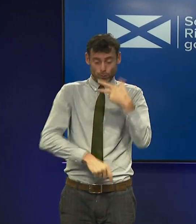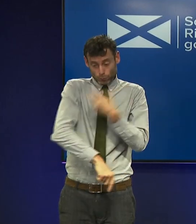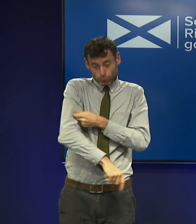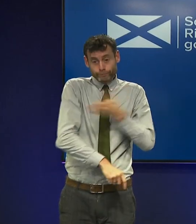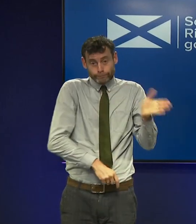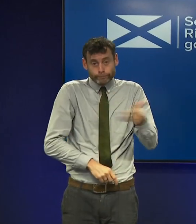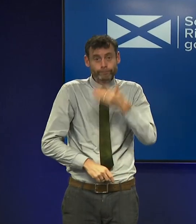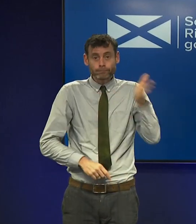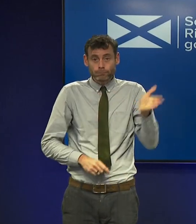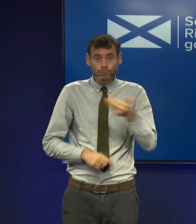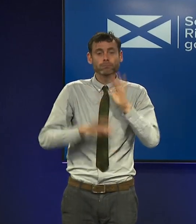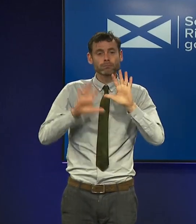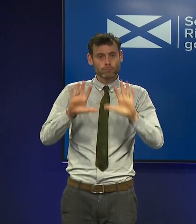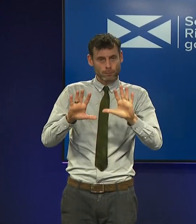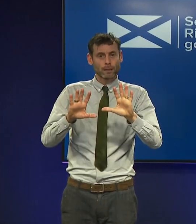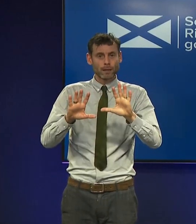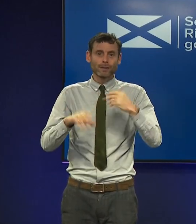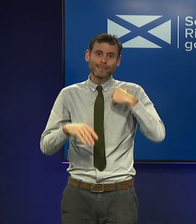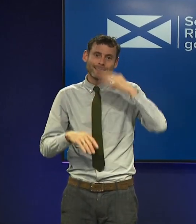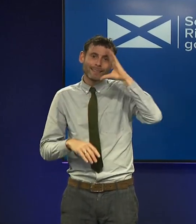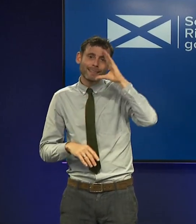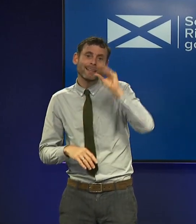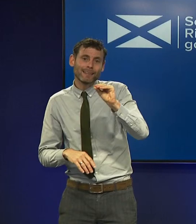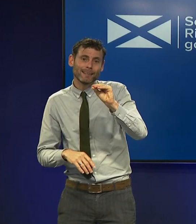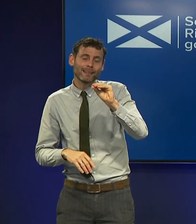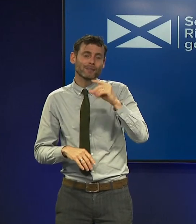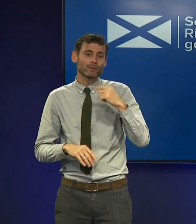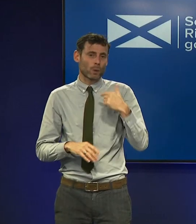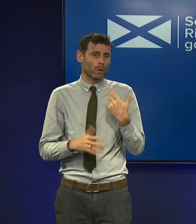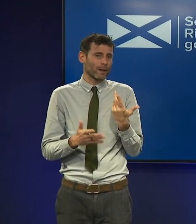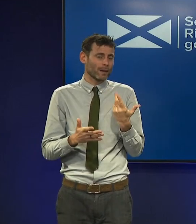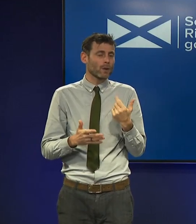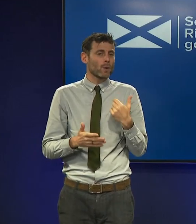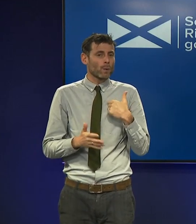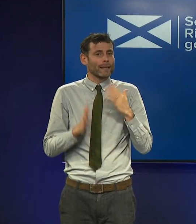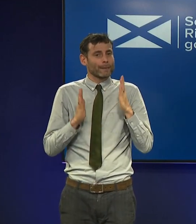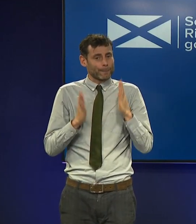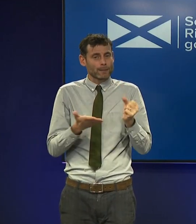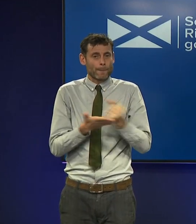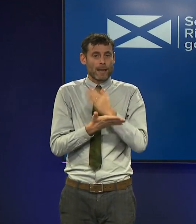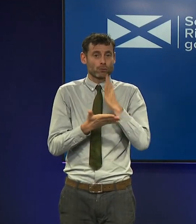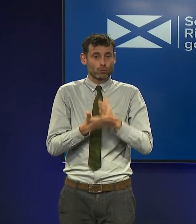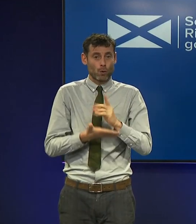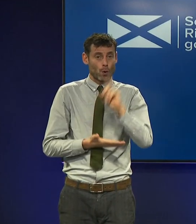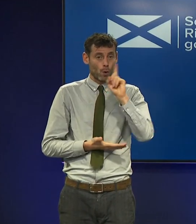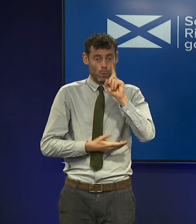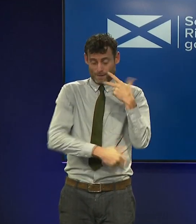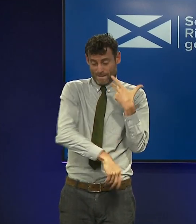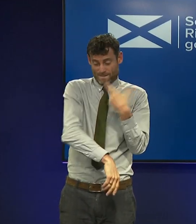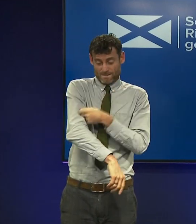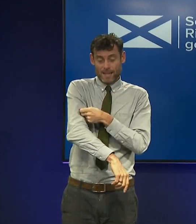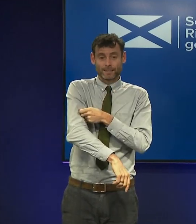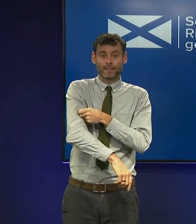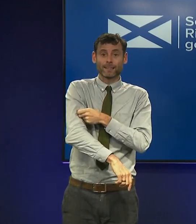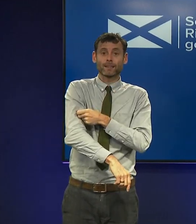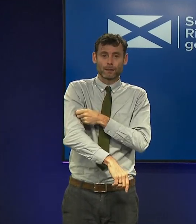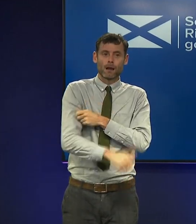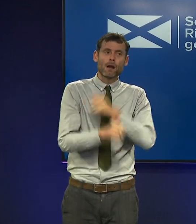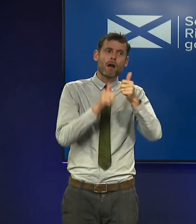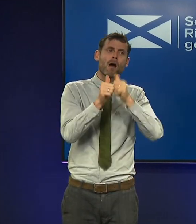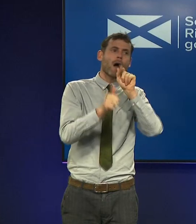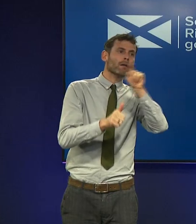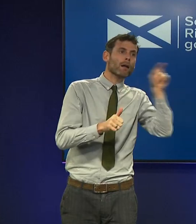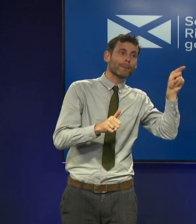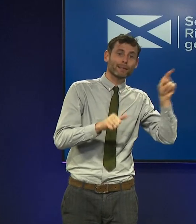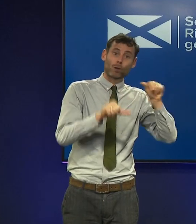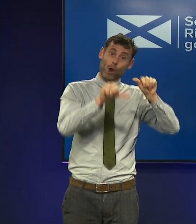I'm sort of with DV on the sentiments of what she is saying there. Obviously, we have to make sure the vaccines are approved. And then politicians like me have